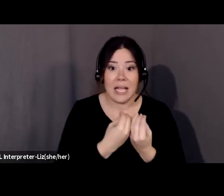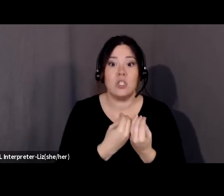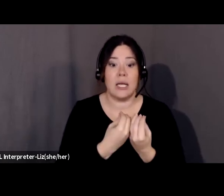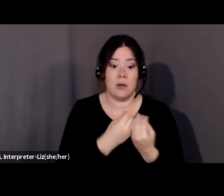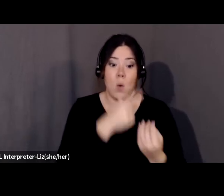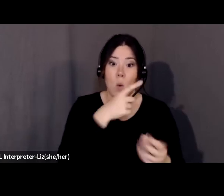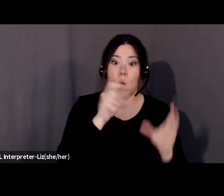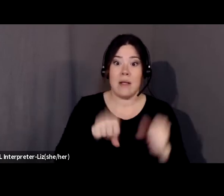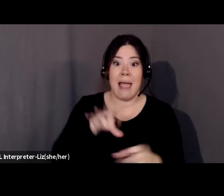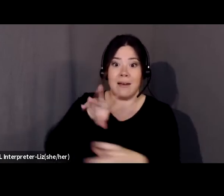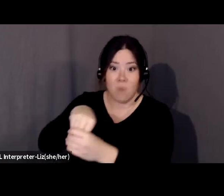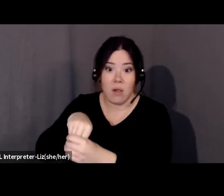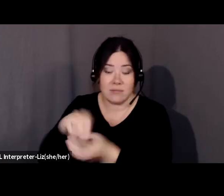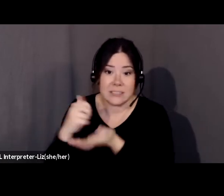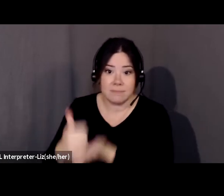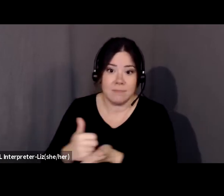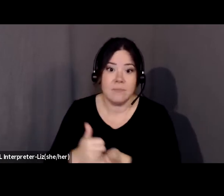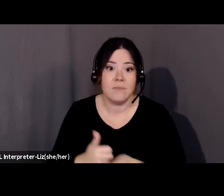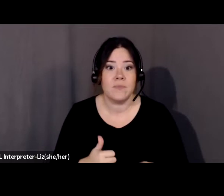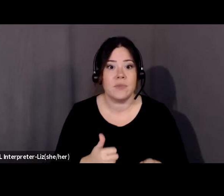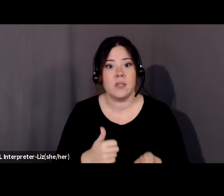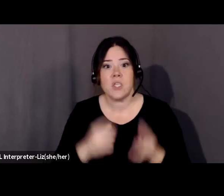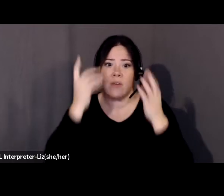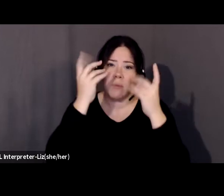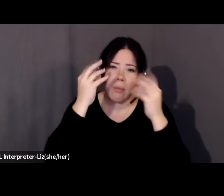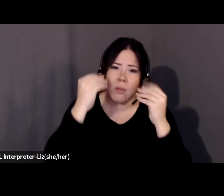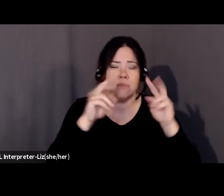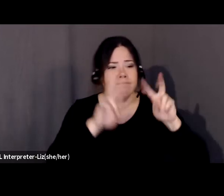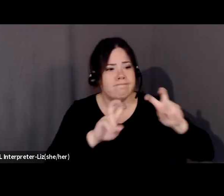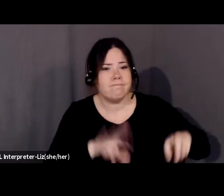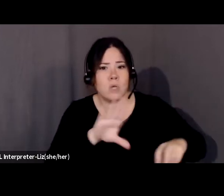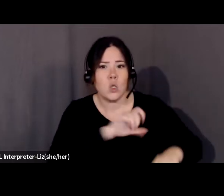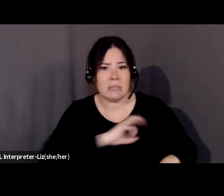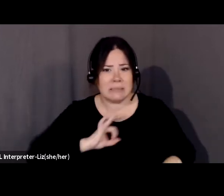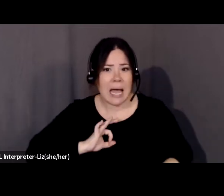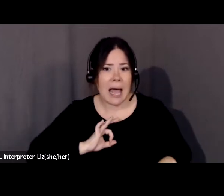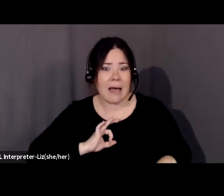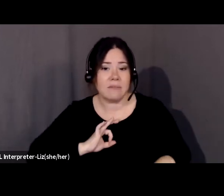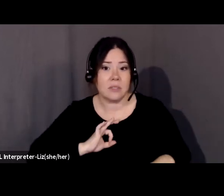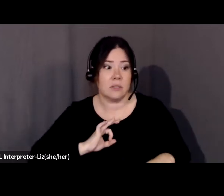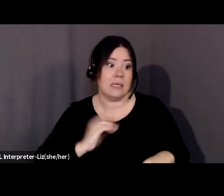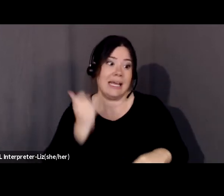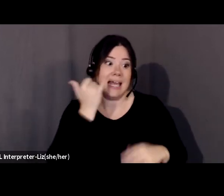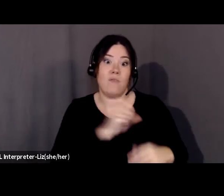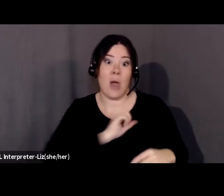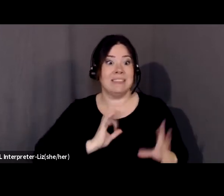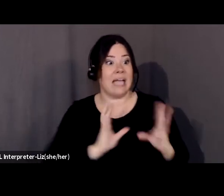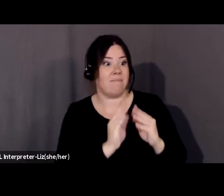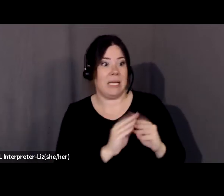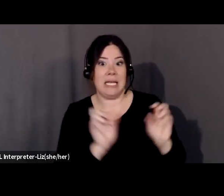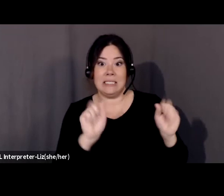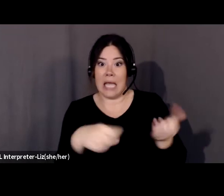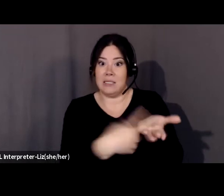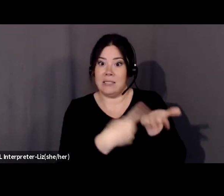if you think about the staff at your CIL, and sometimes you can learn some new things just by talking in your staff meetings. I know we have.